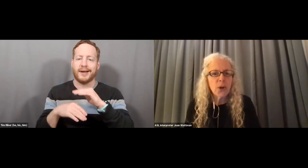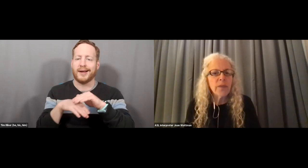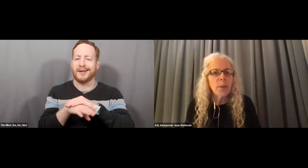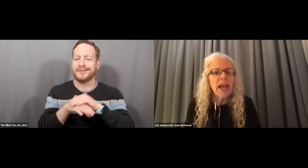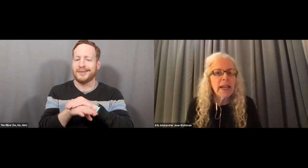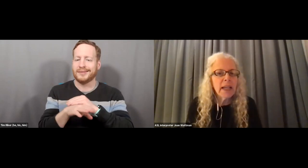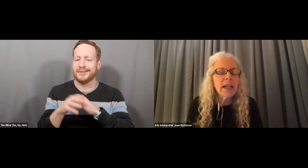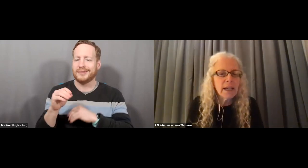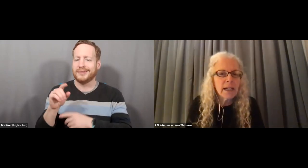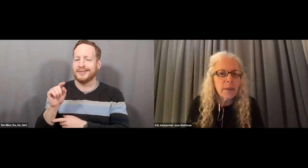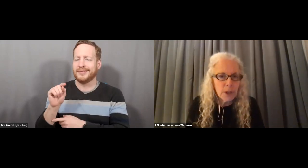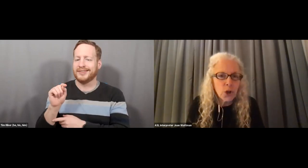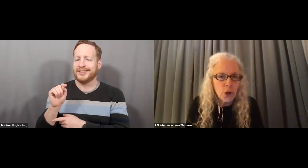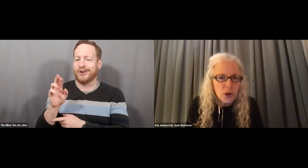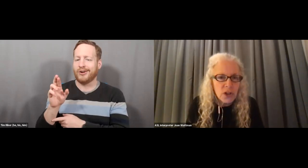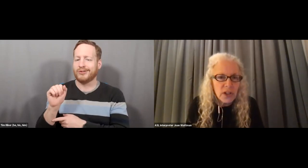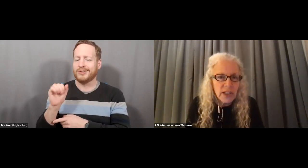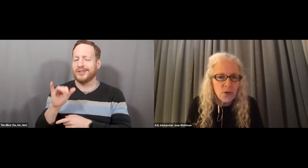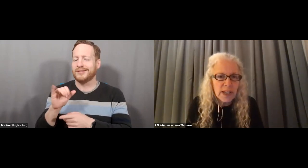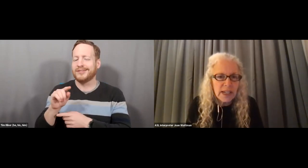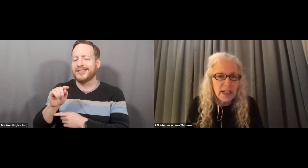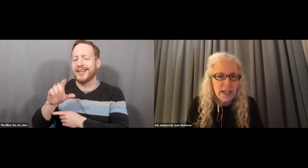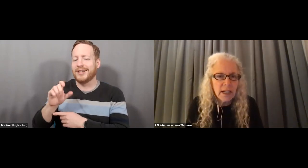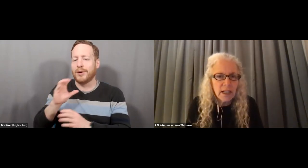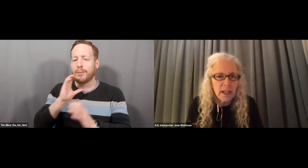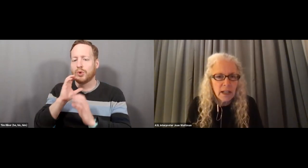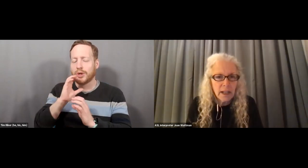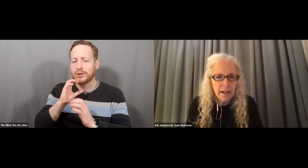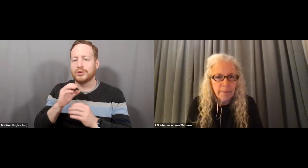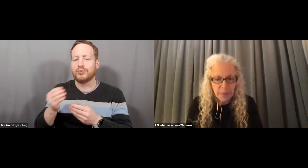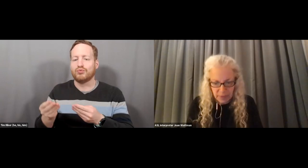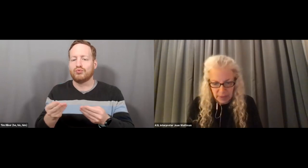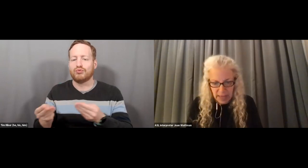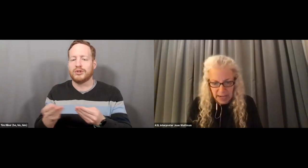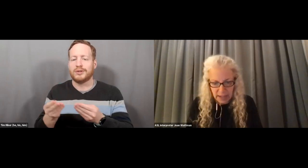know if there were any commissioners interested in that